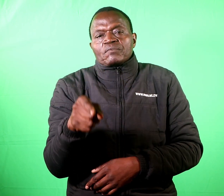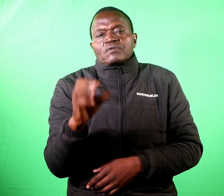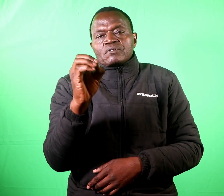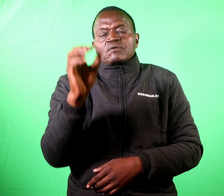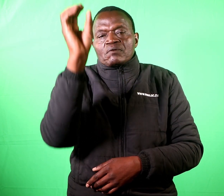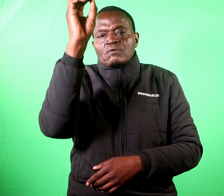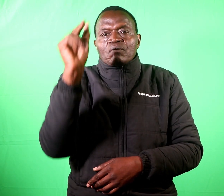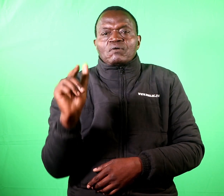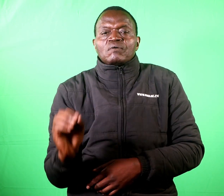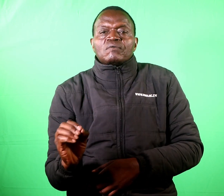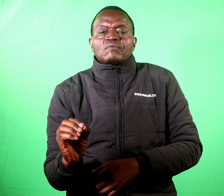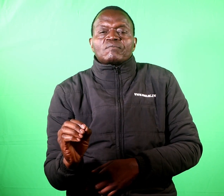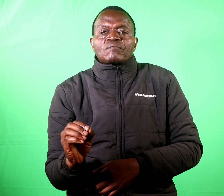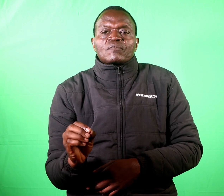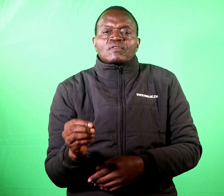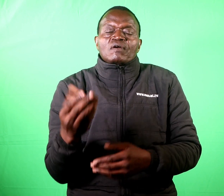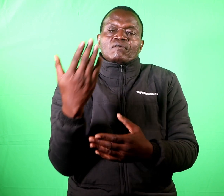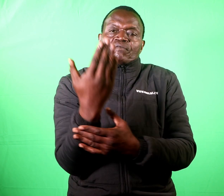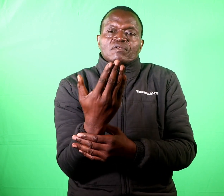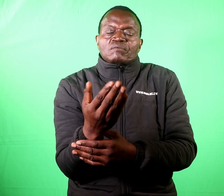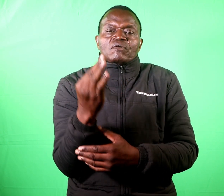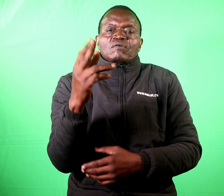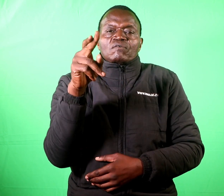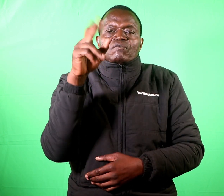15.0%, vegetable or fruits production